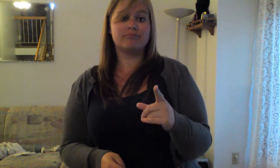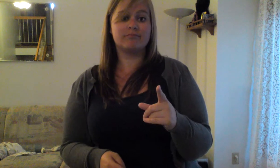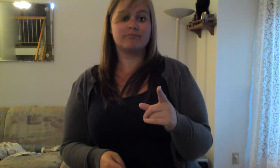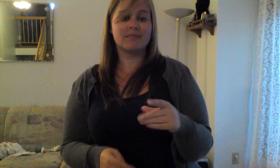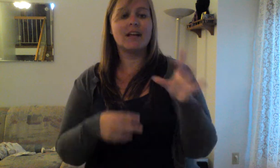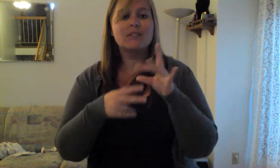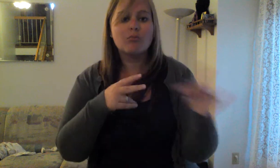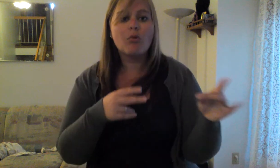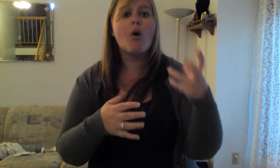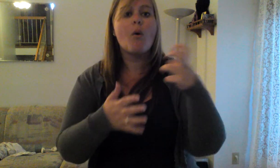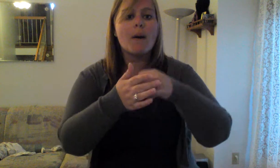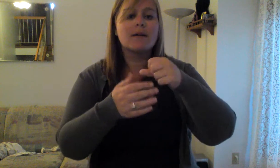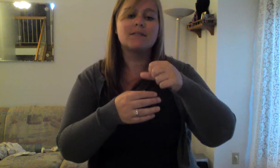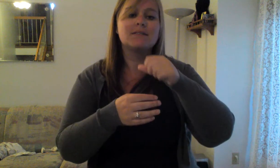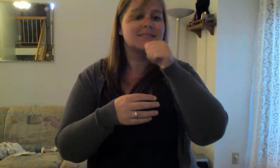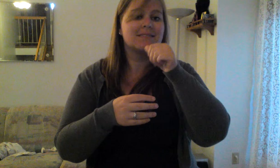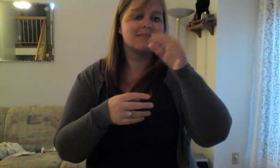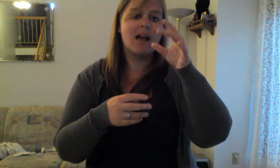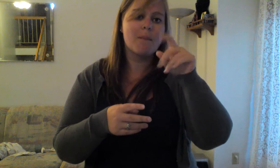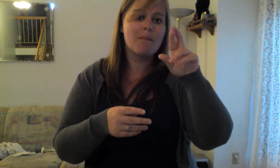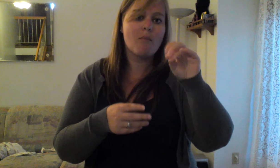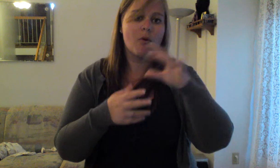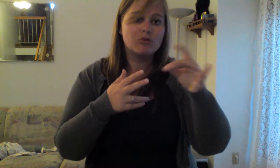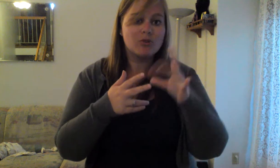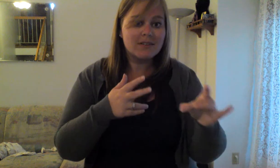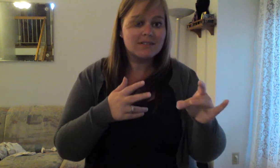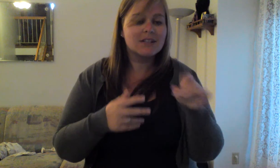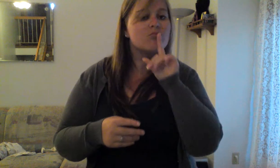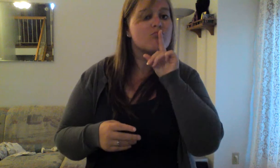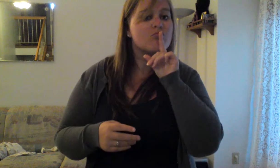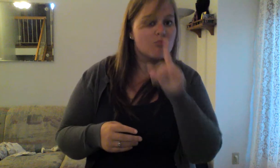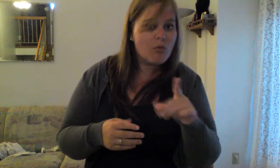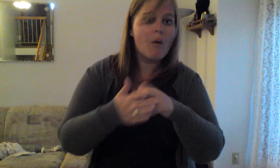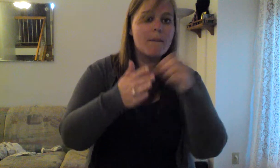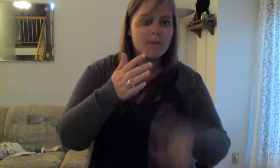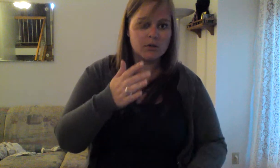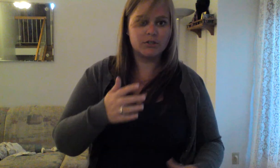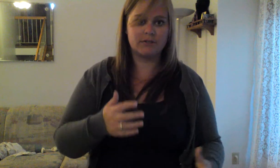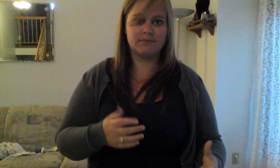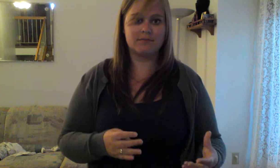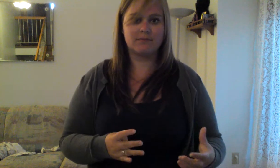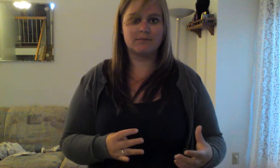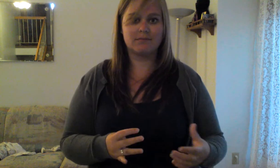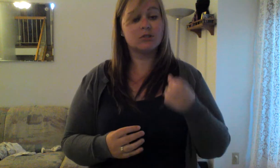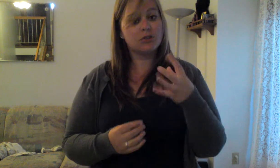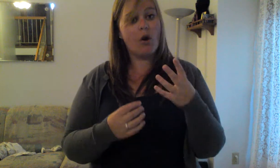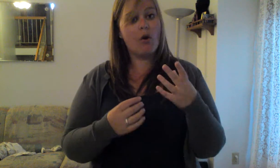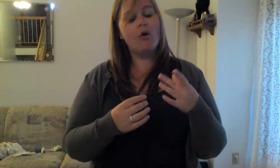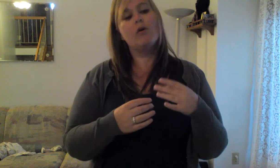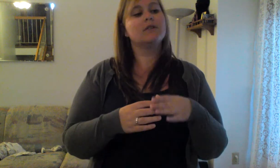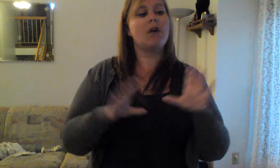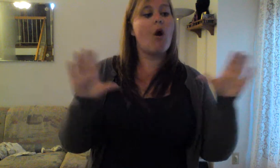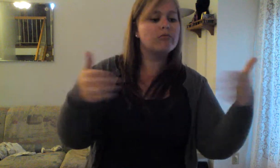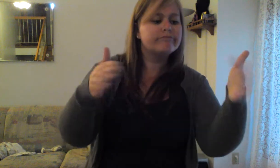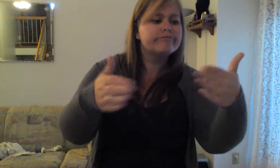-abortion. But y'all know it's hard to get a movement behind what it actually is, so you suck in the masses. Come on, let's call it what it is. You suck in the